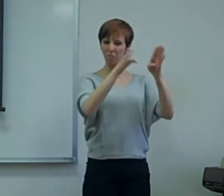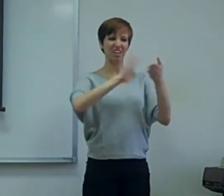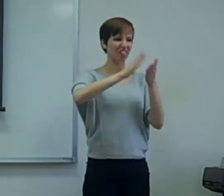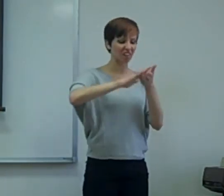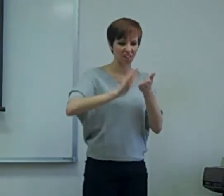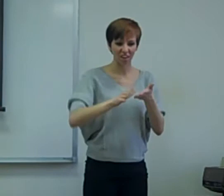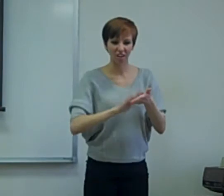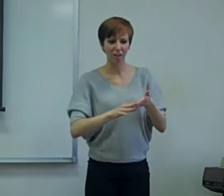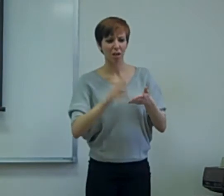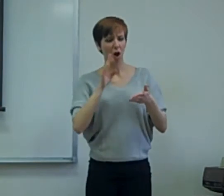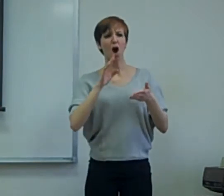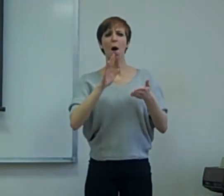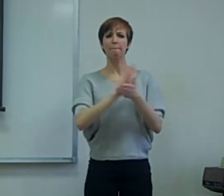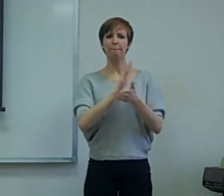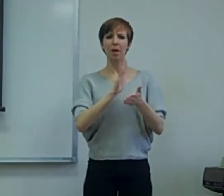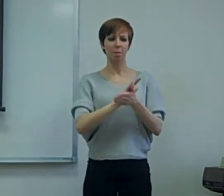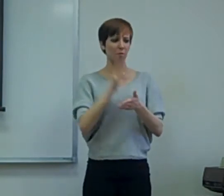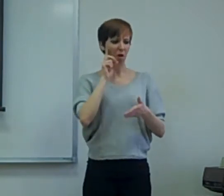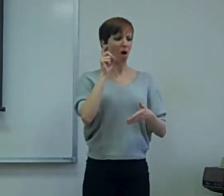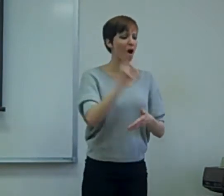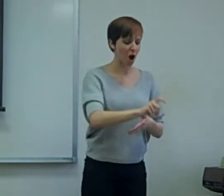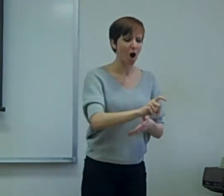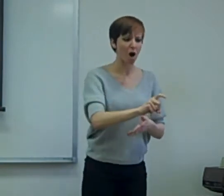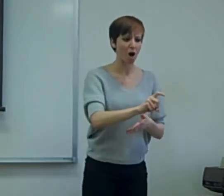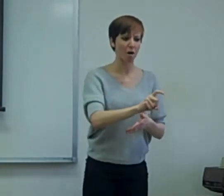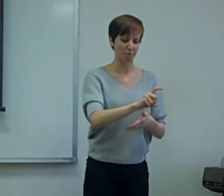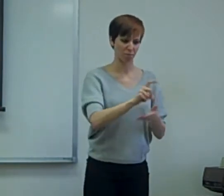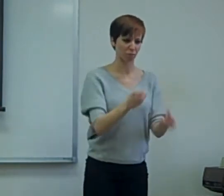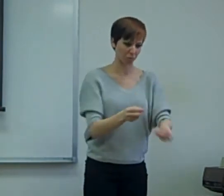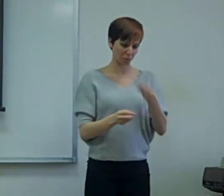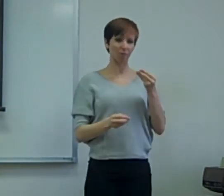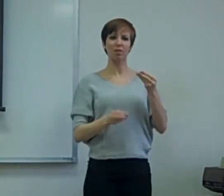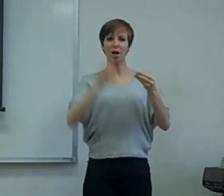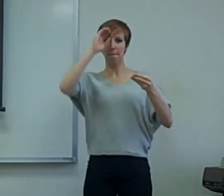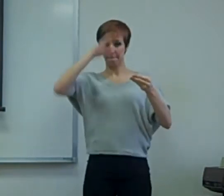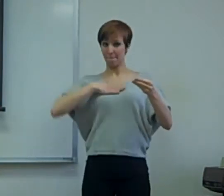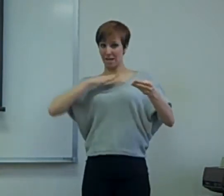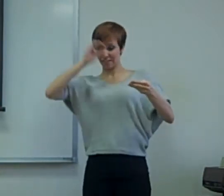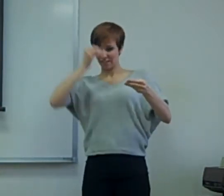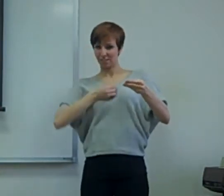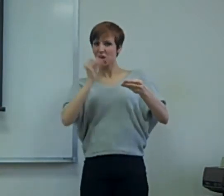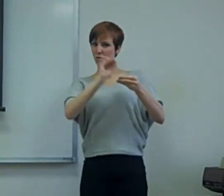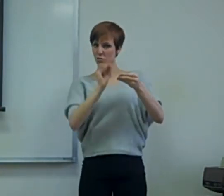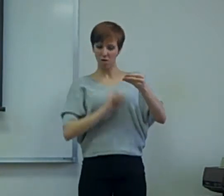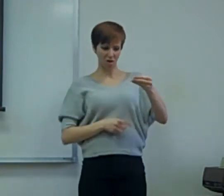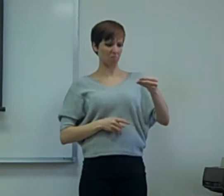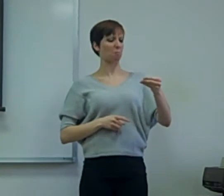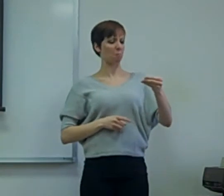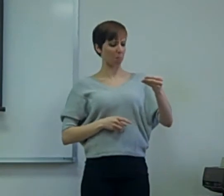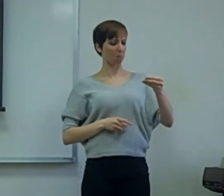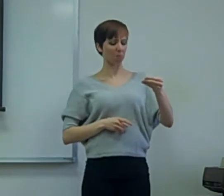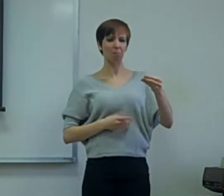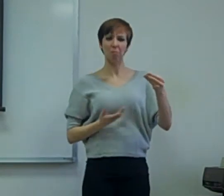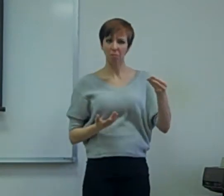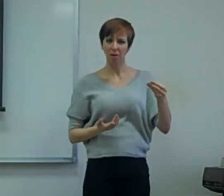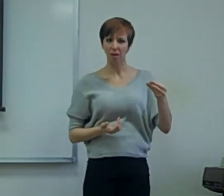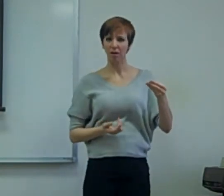my son had written many years before that, probably like 5 or 6 years before that. Now, it would have been very easy for